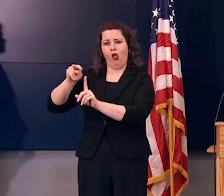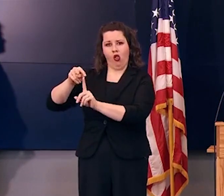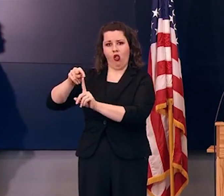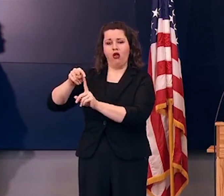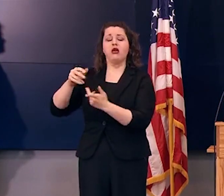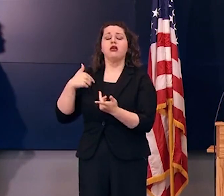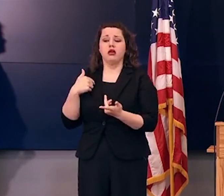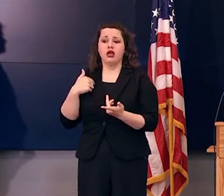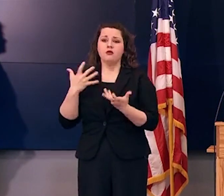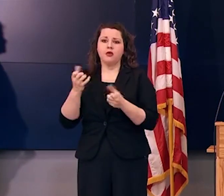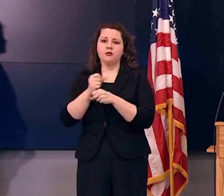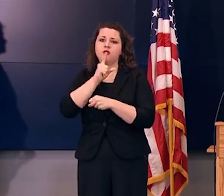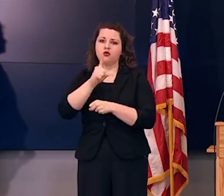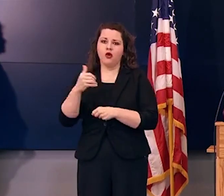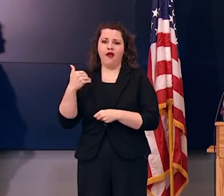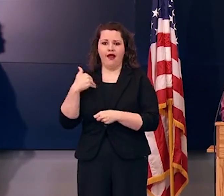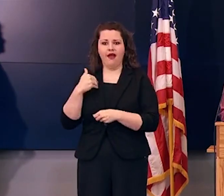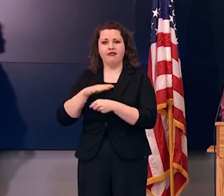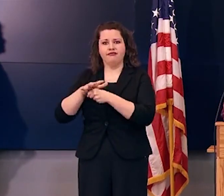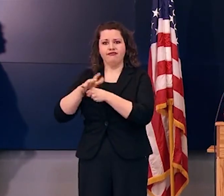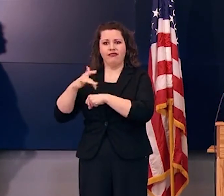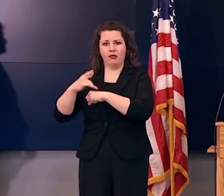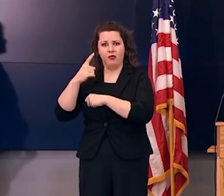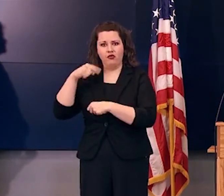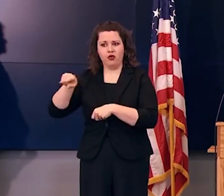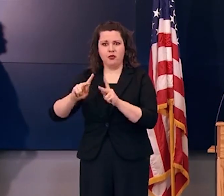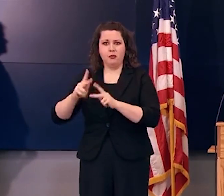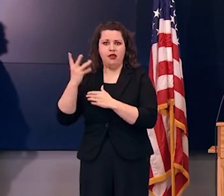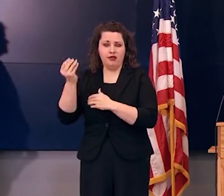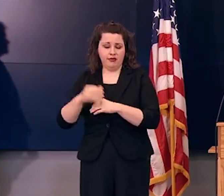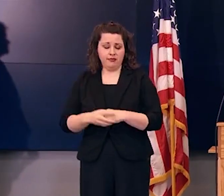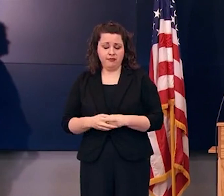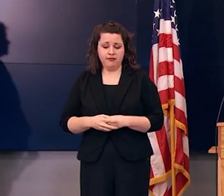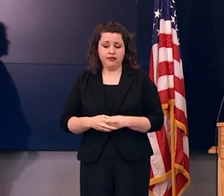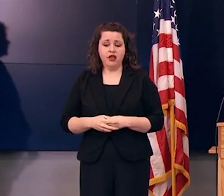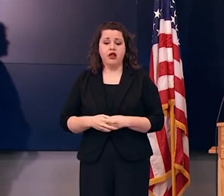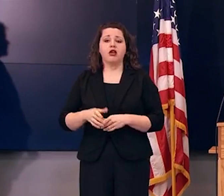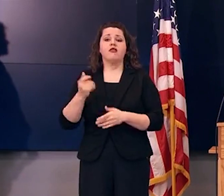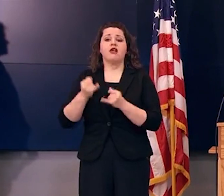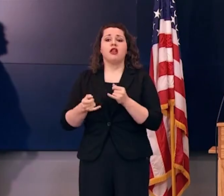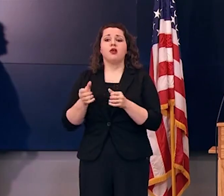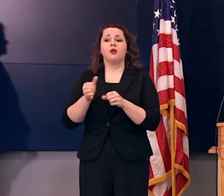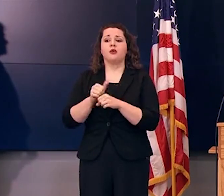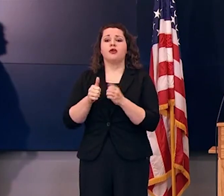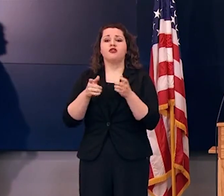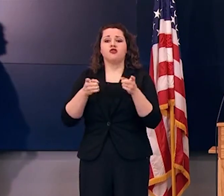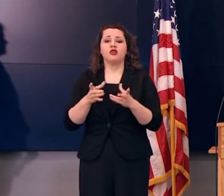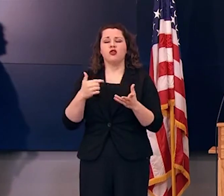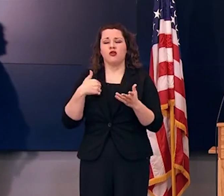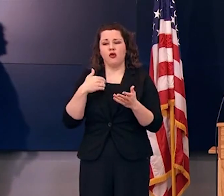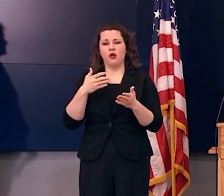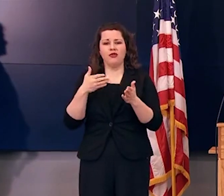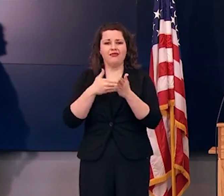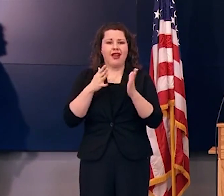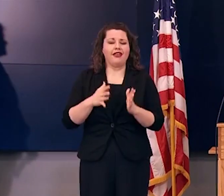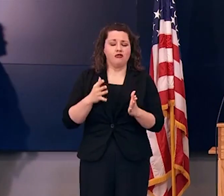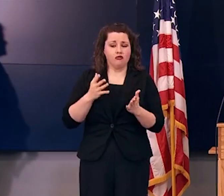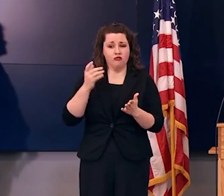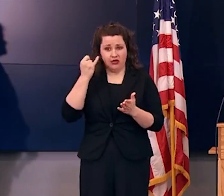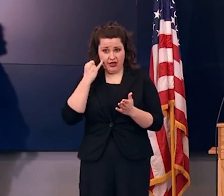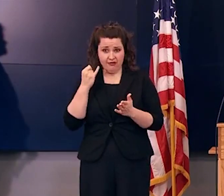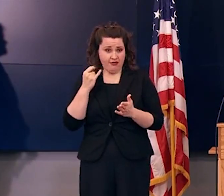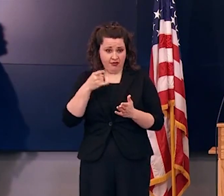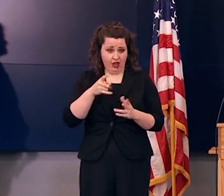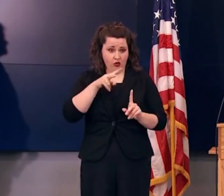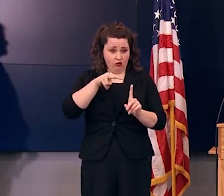individuals coming out of the prison. Finally, we are working with the district directors with violators, those who violate the conditions of their supervision and are returned to